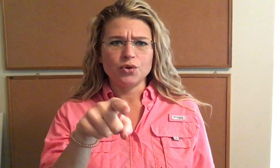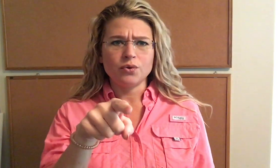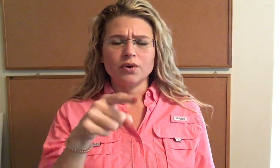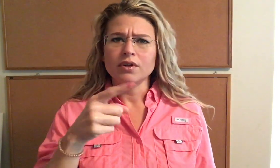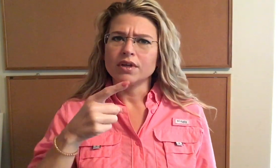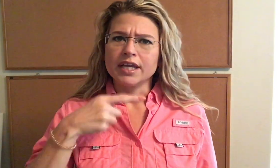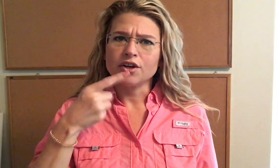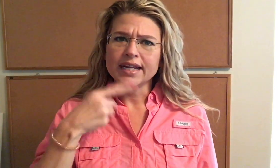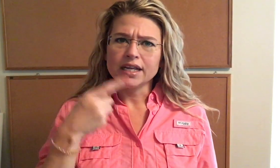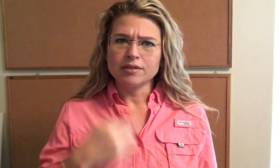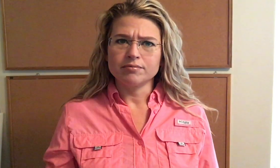you hearing?